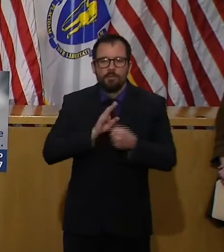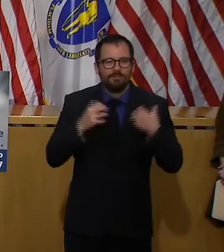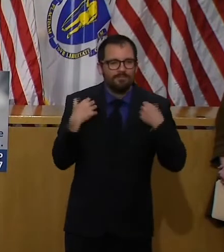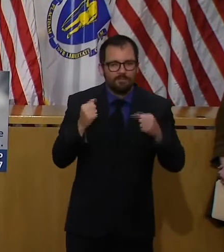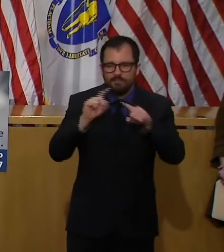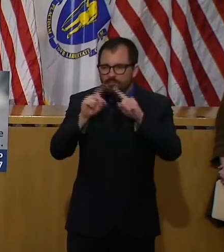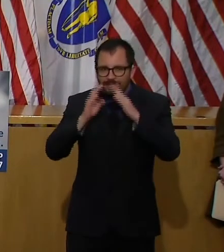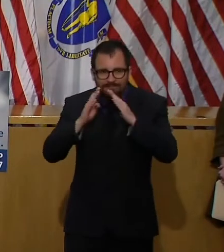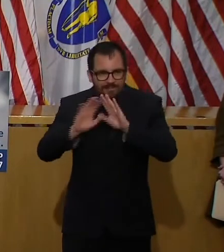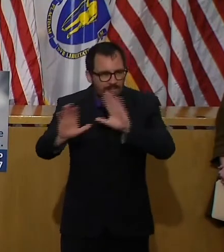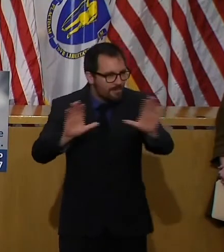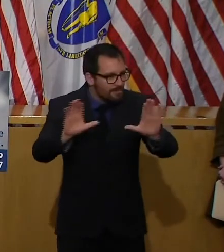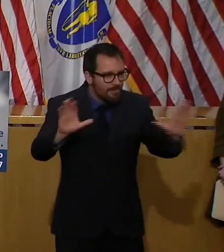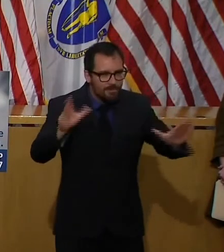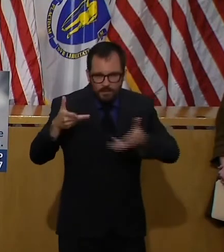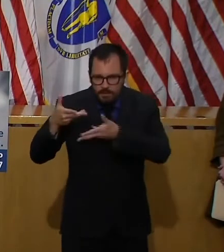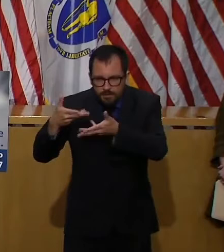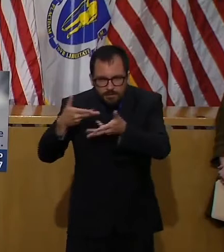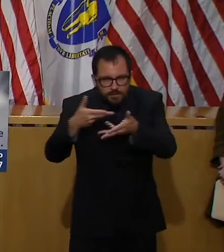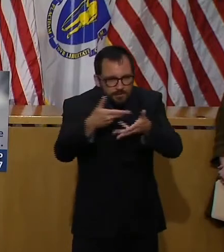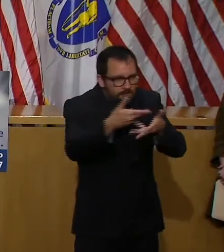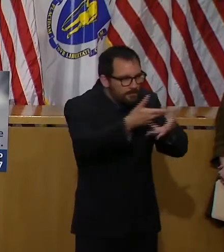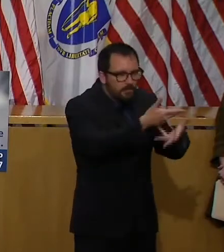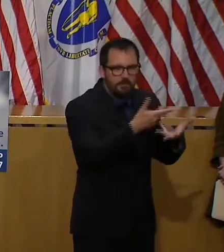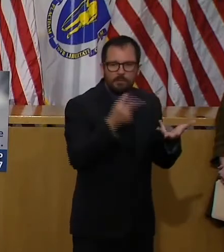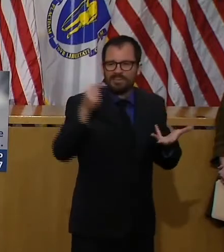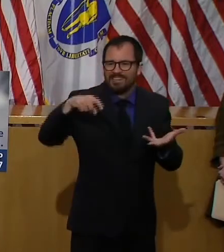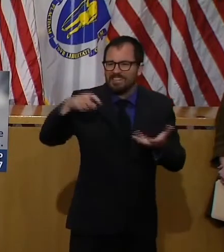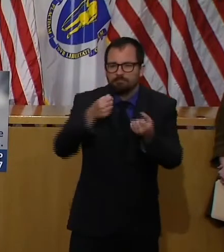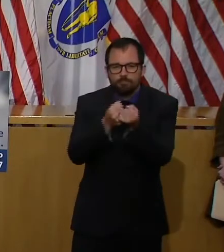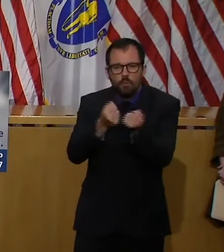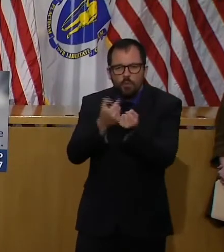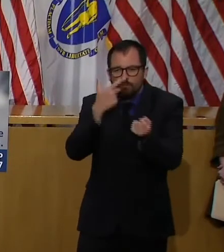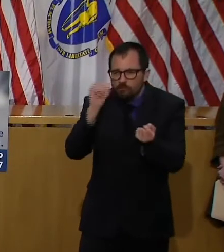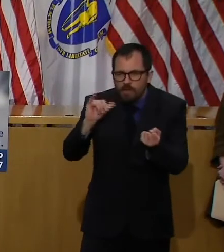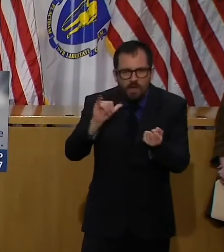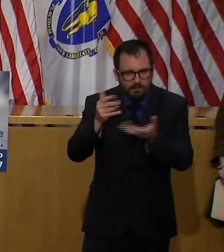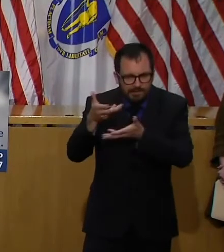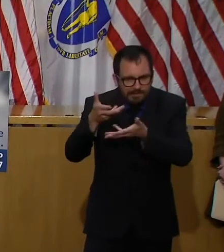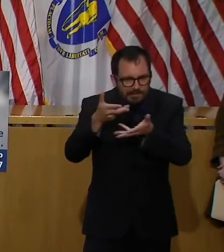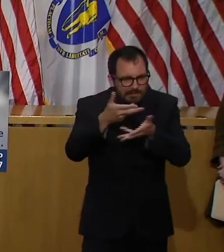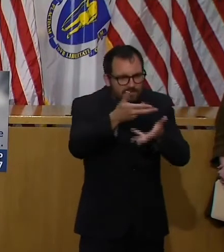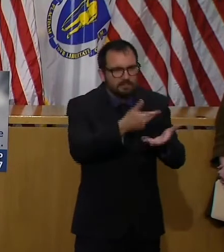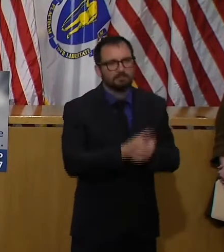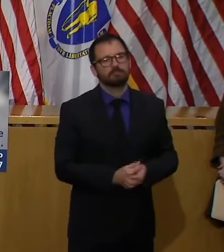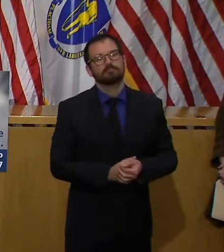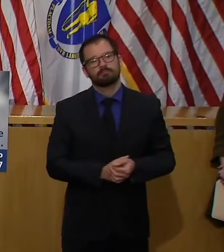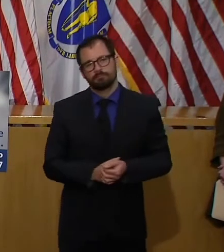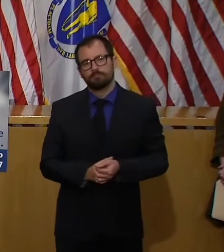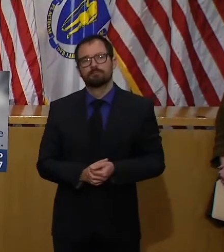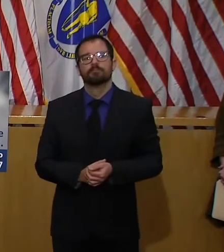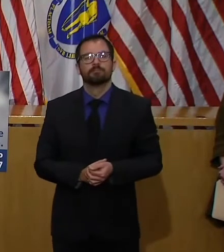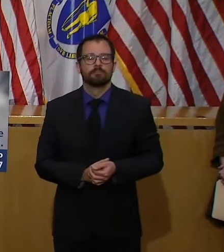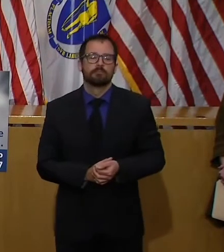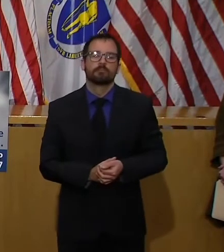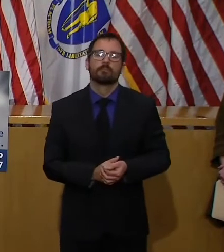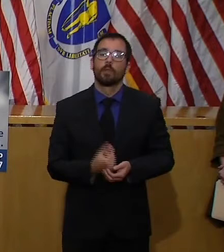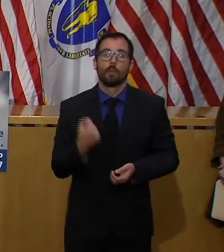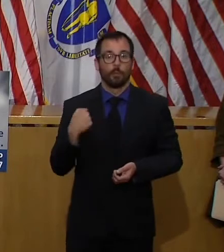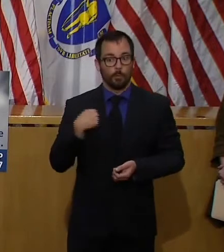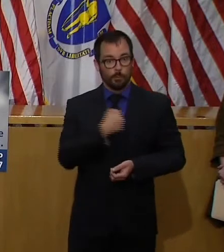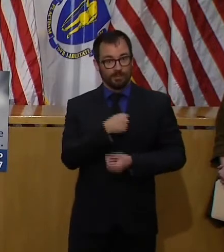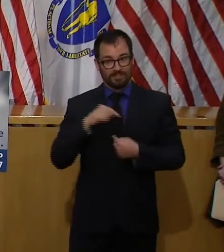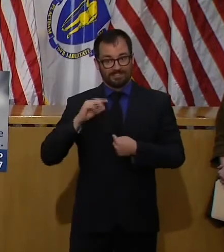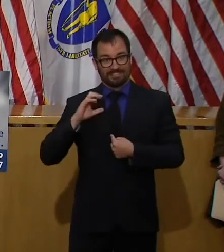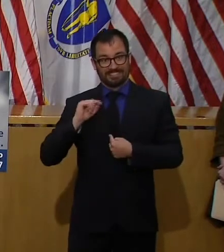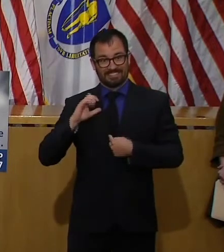a support and as a backstop for those boards of health who are seeing a lot of cases and have